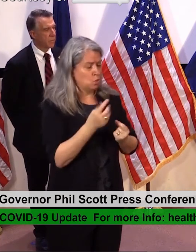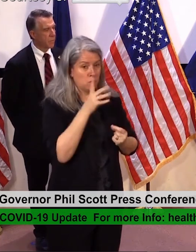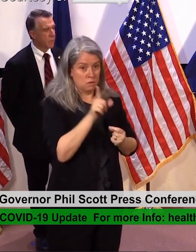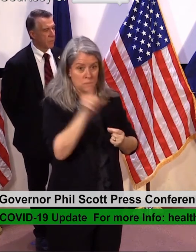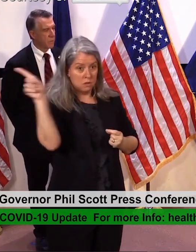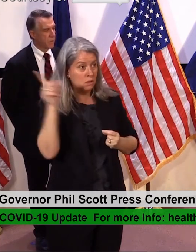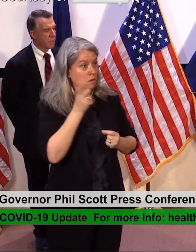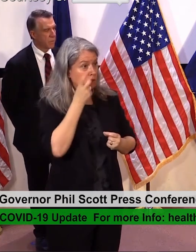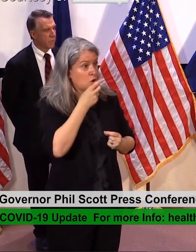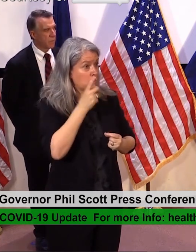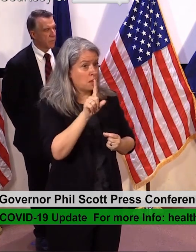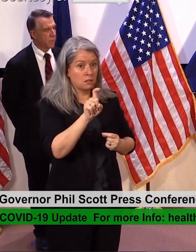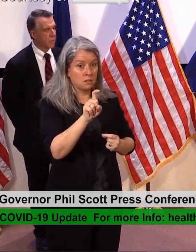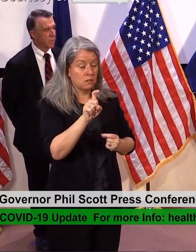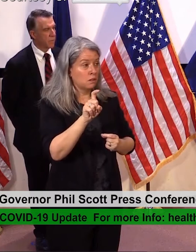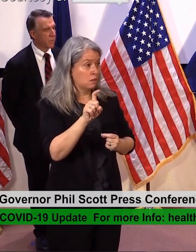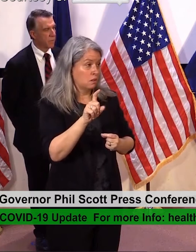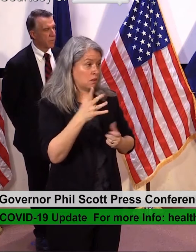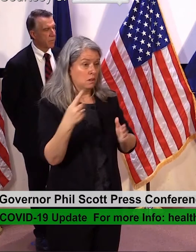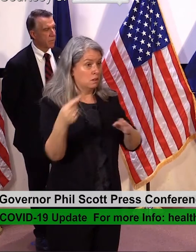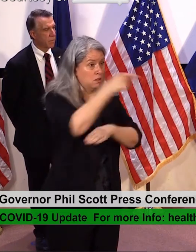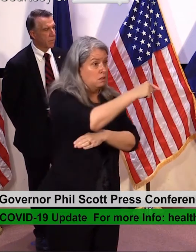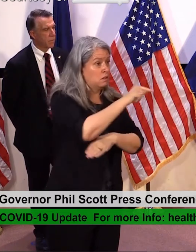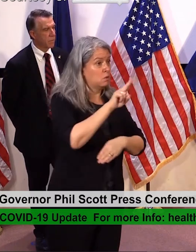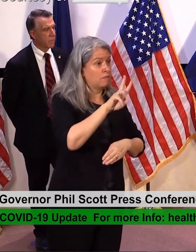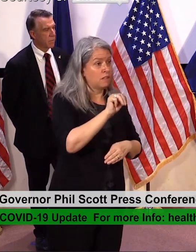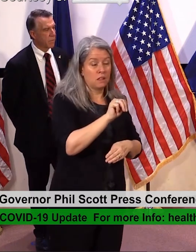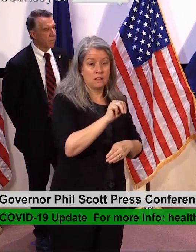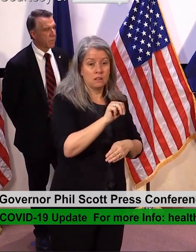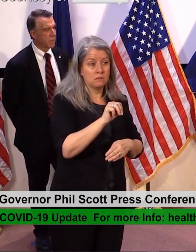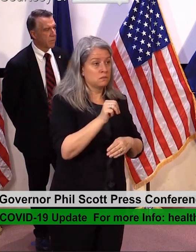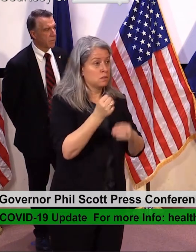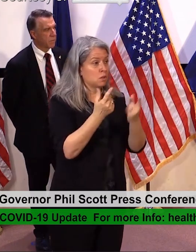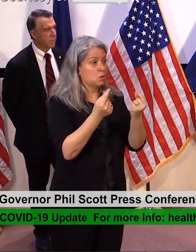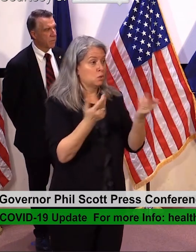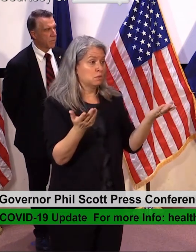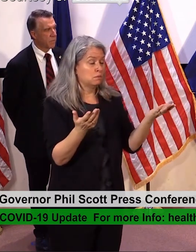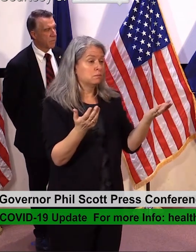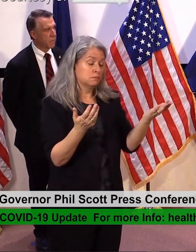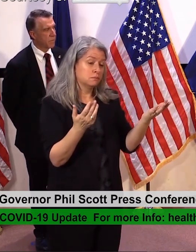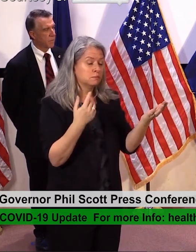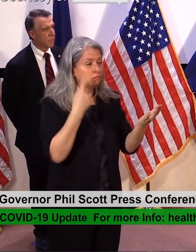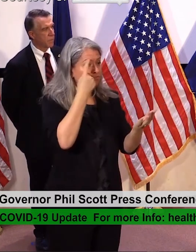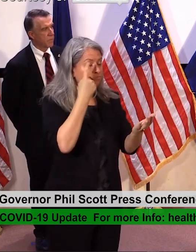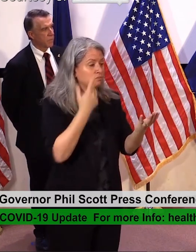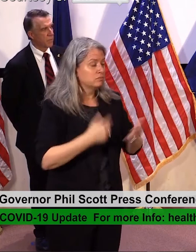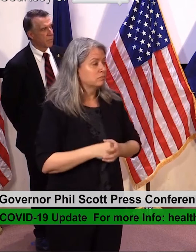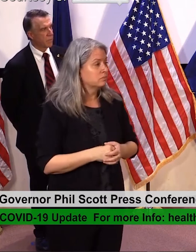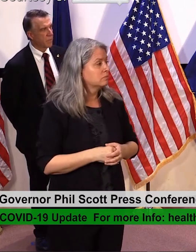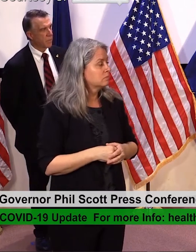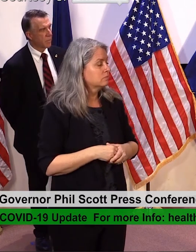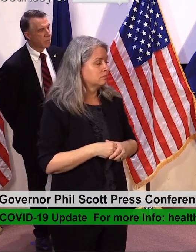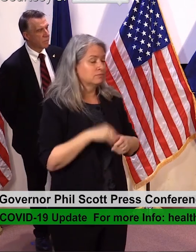on hard cases, really dangerously ill cases, whether they'll be able to get a piece of that Dartmouth capacity. So